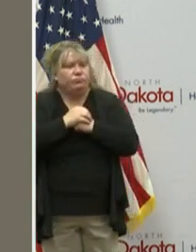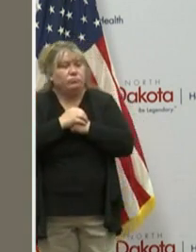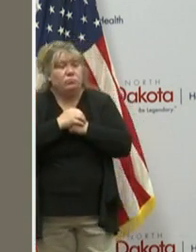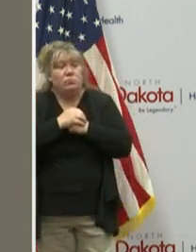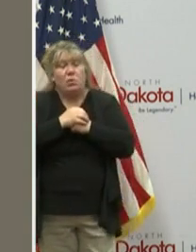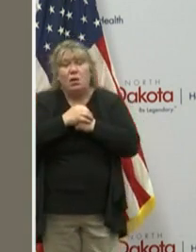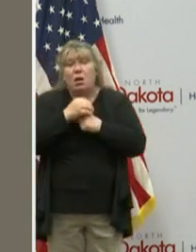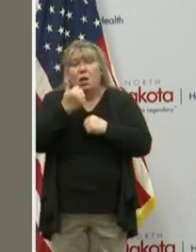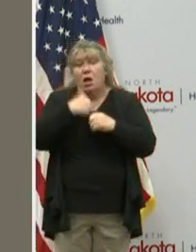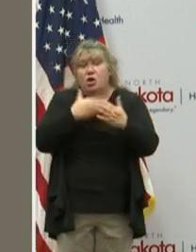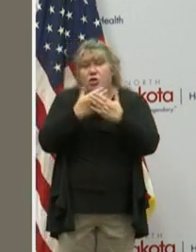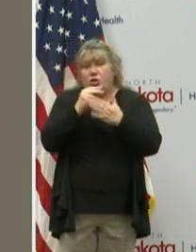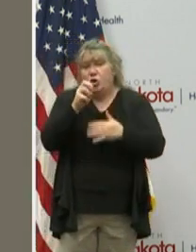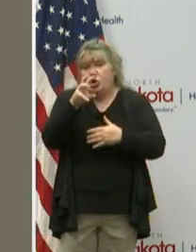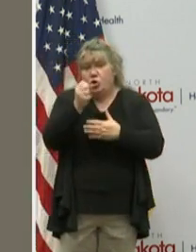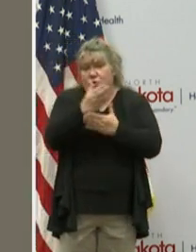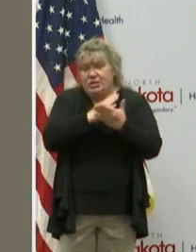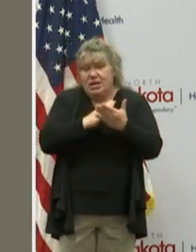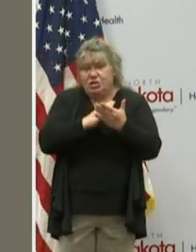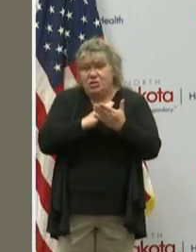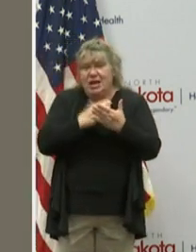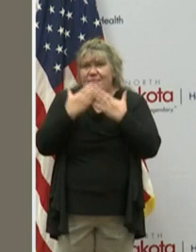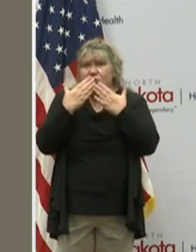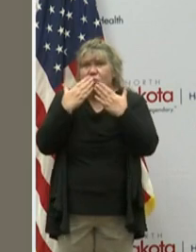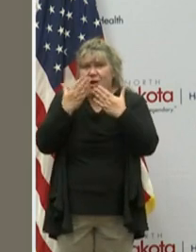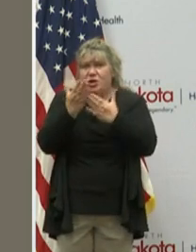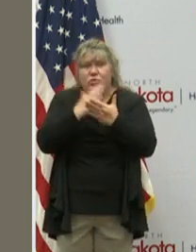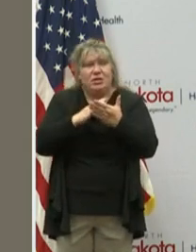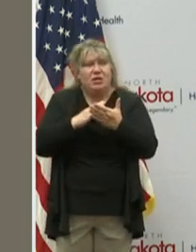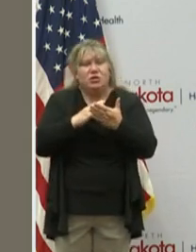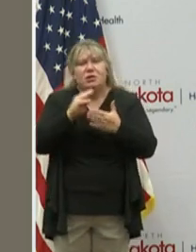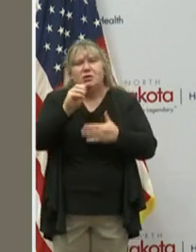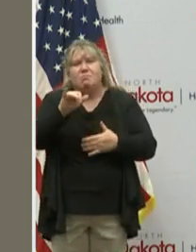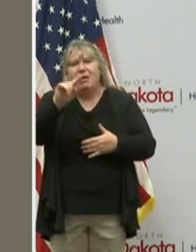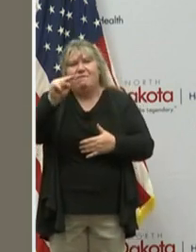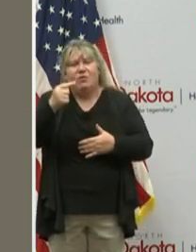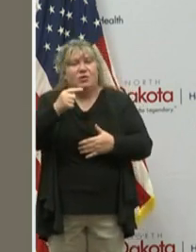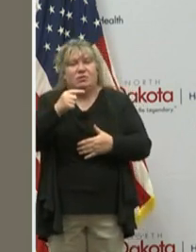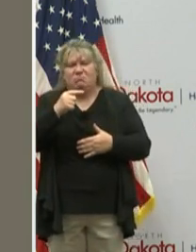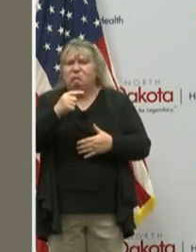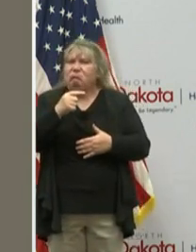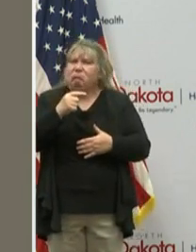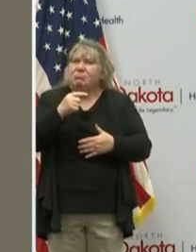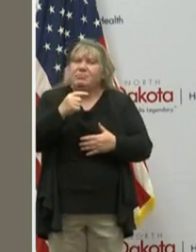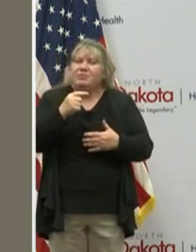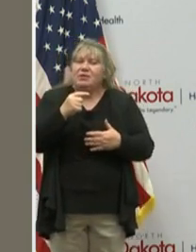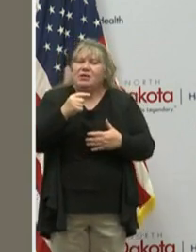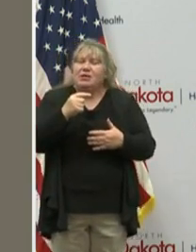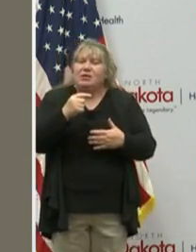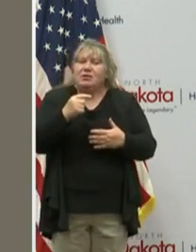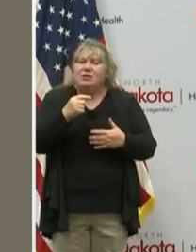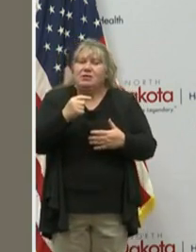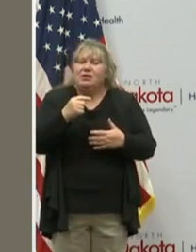good news section and the gratitude section, May 1st is not only